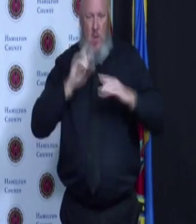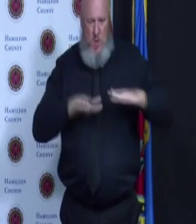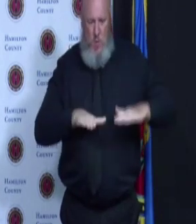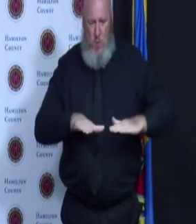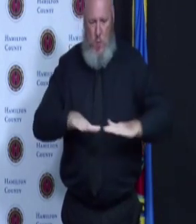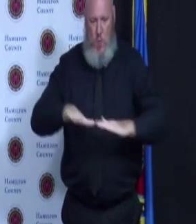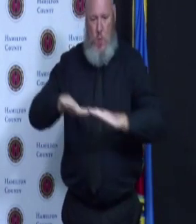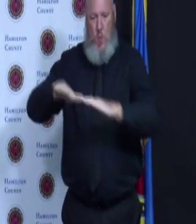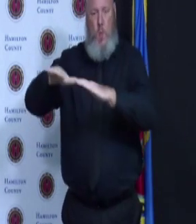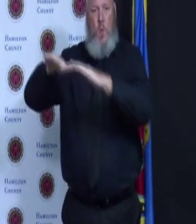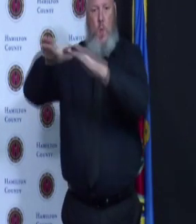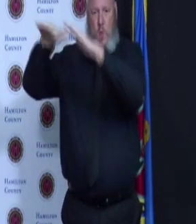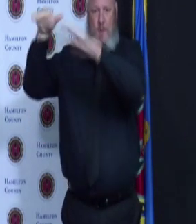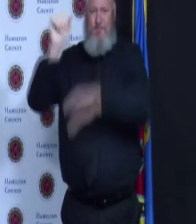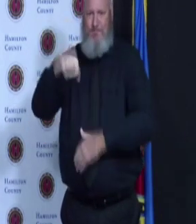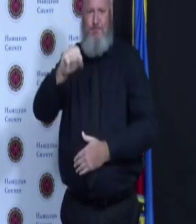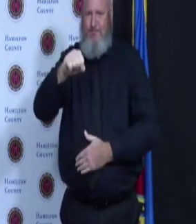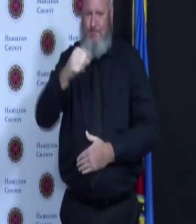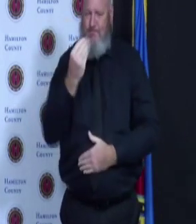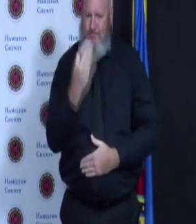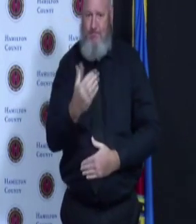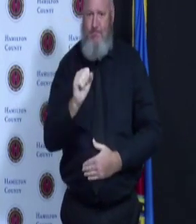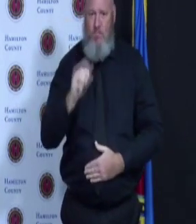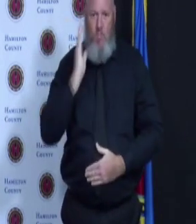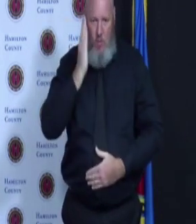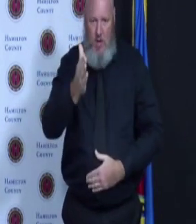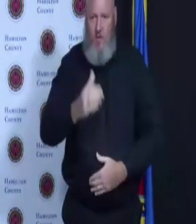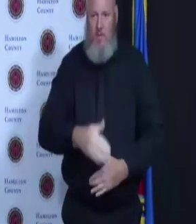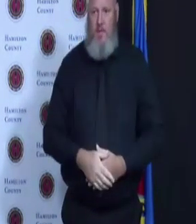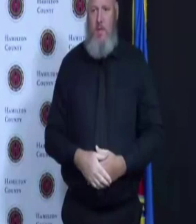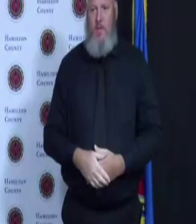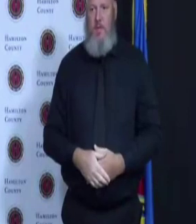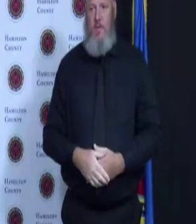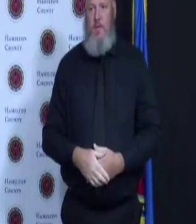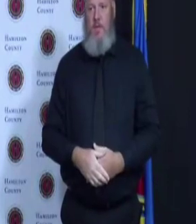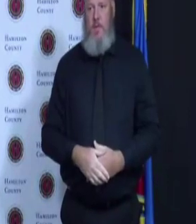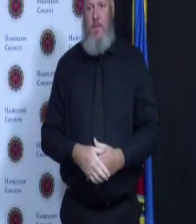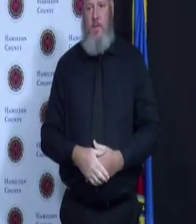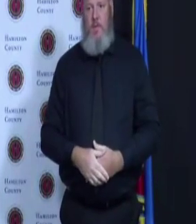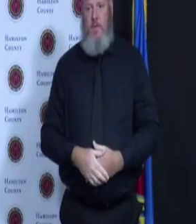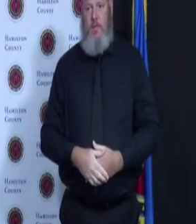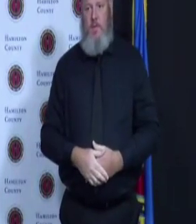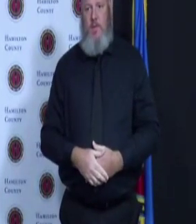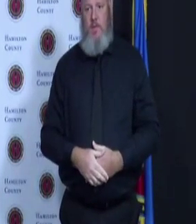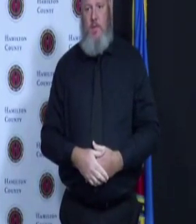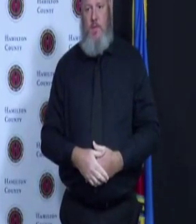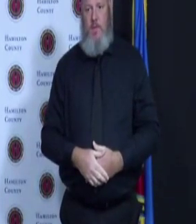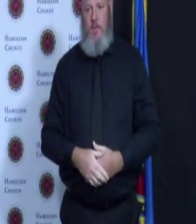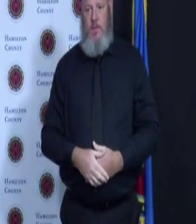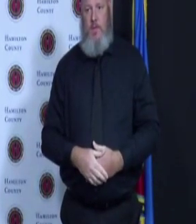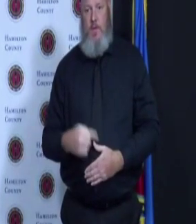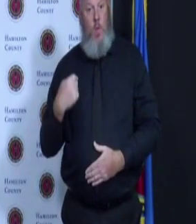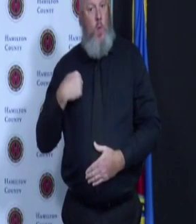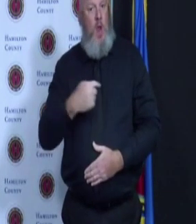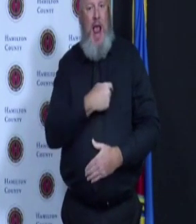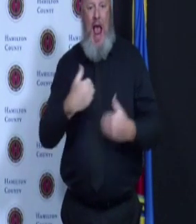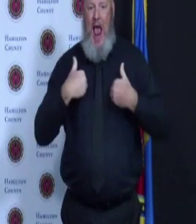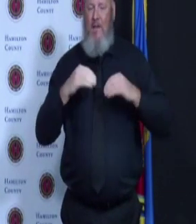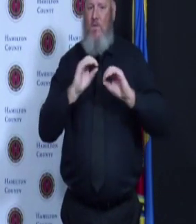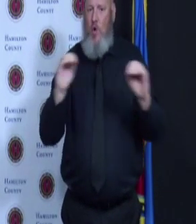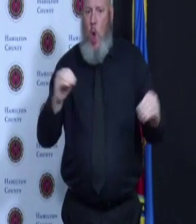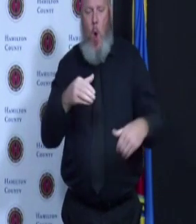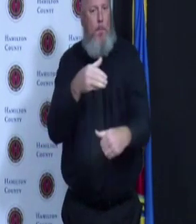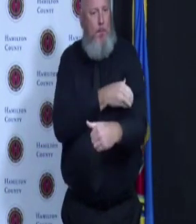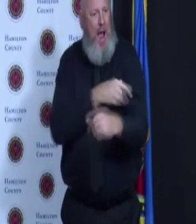crisis immediately, there are critical things we can all do. Chief among those is to stay home, no matter